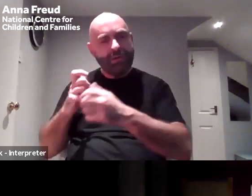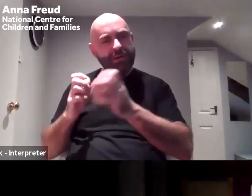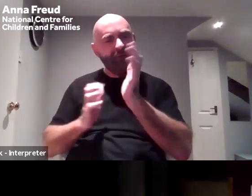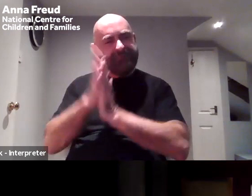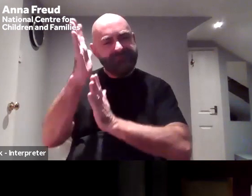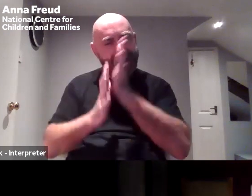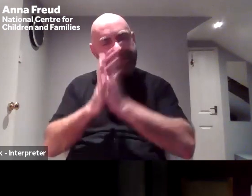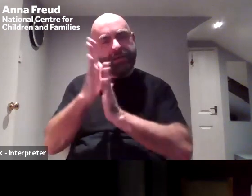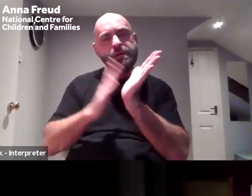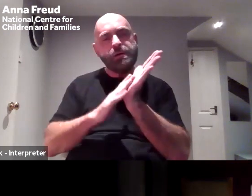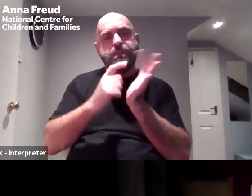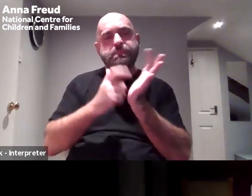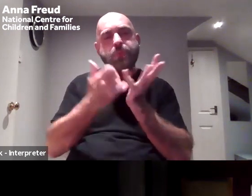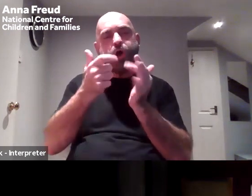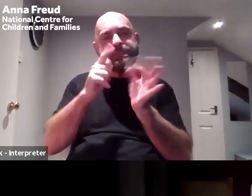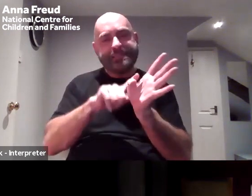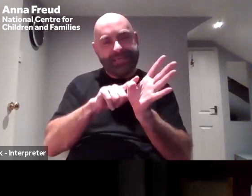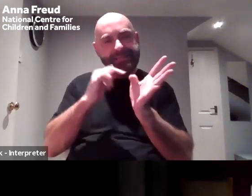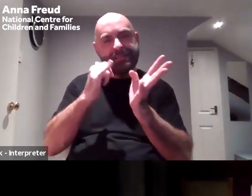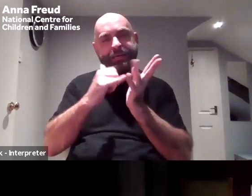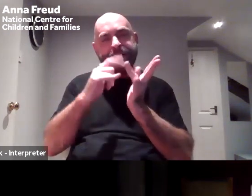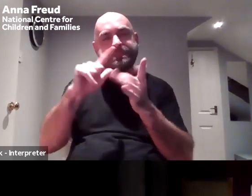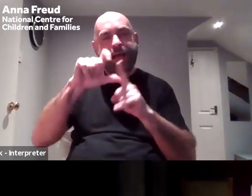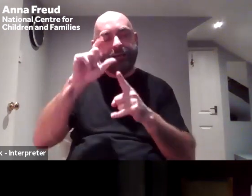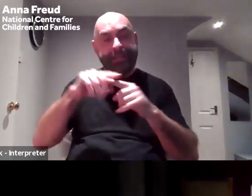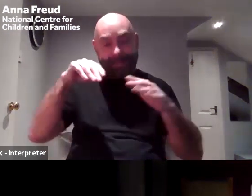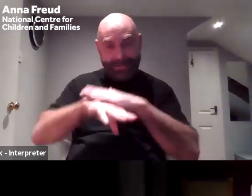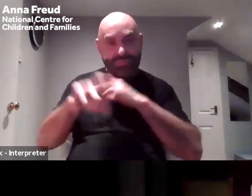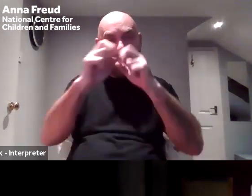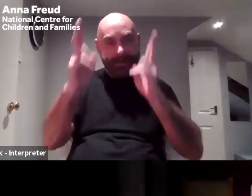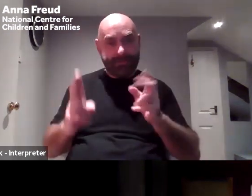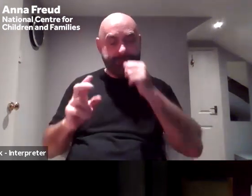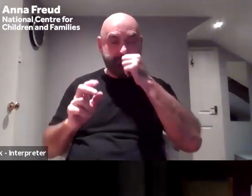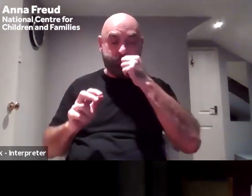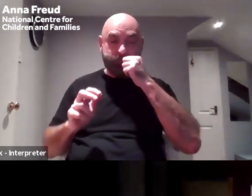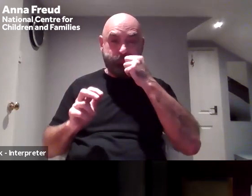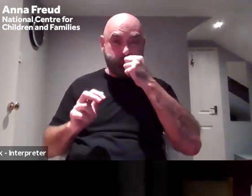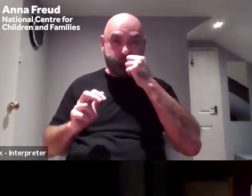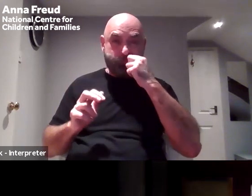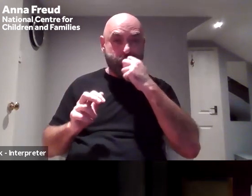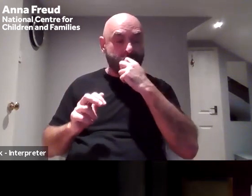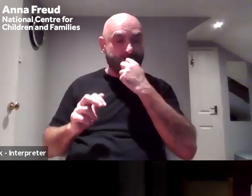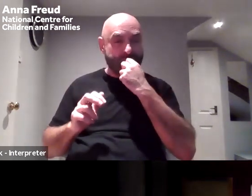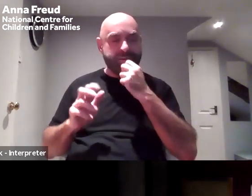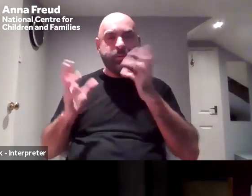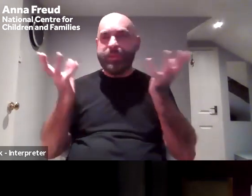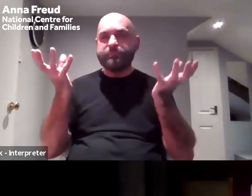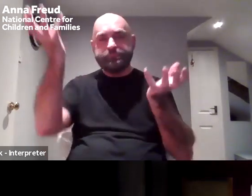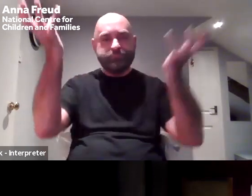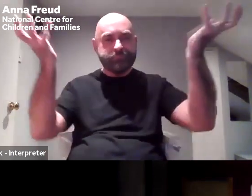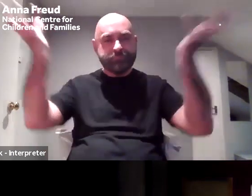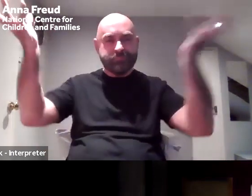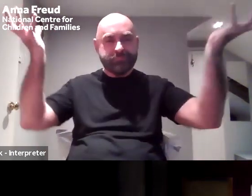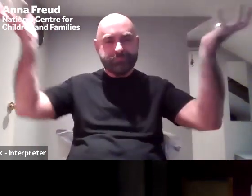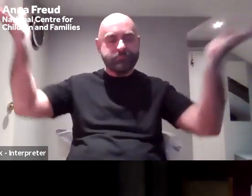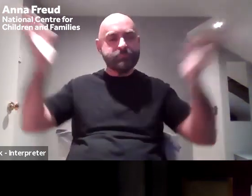Firefighters in Merseyside, they go into a house and to talk about fitting smoke alarms, and